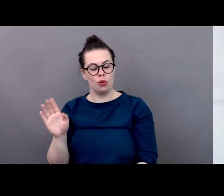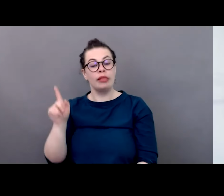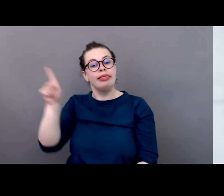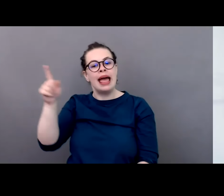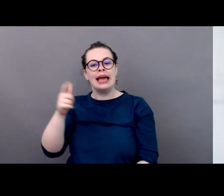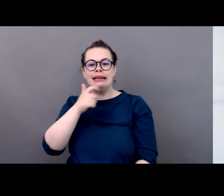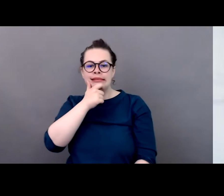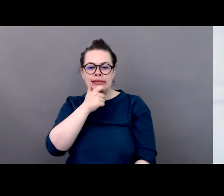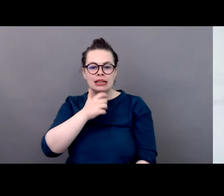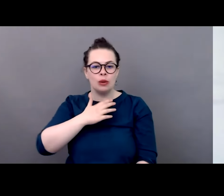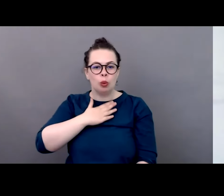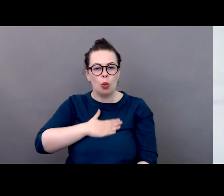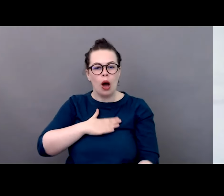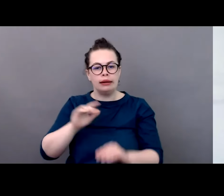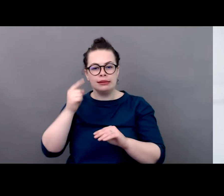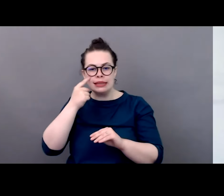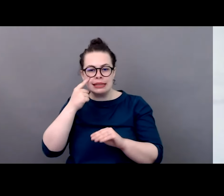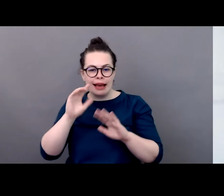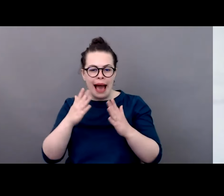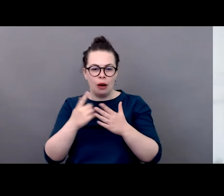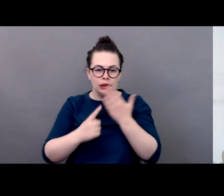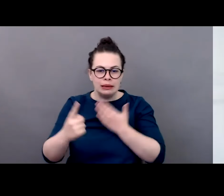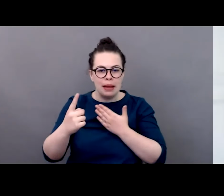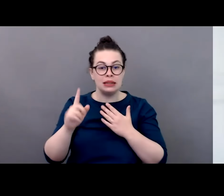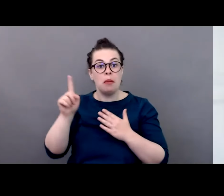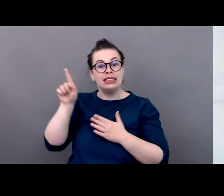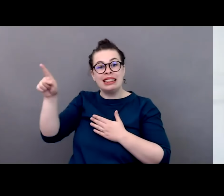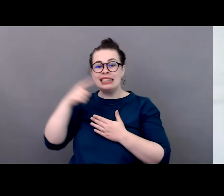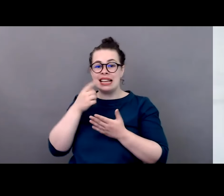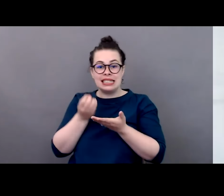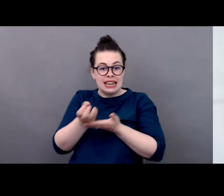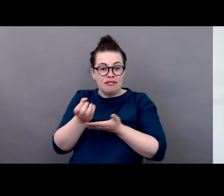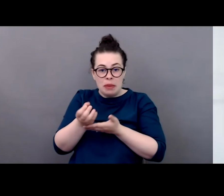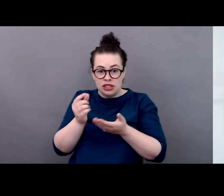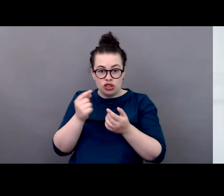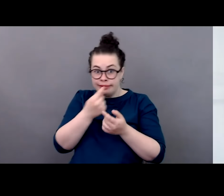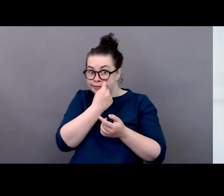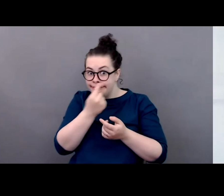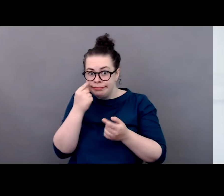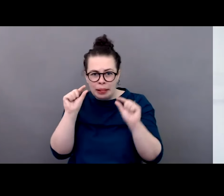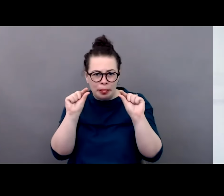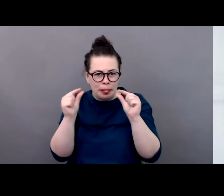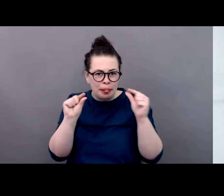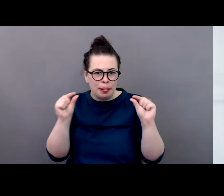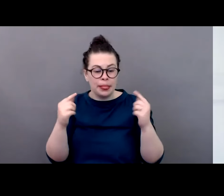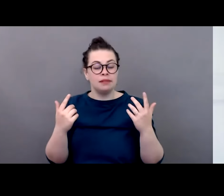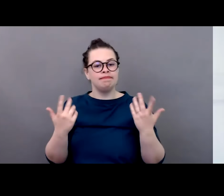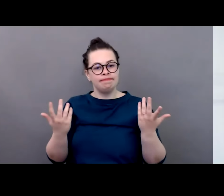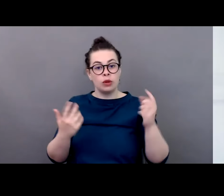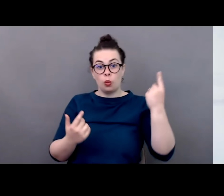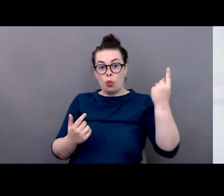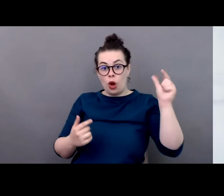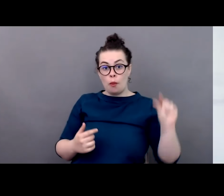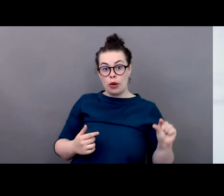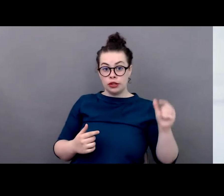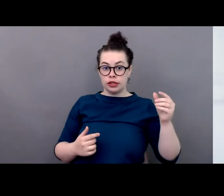elaborate on that question, but they didn't have enough information. So somebody who was doing research on independent living and